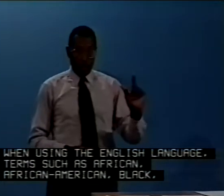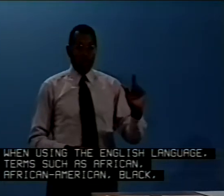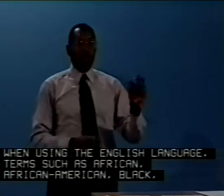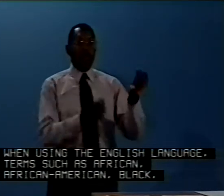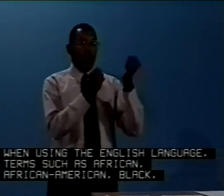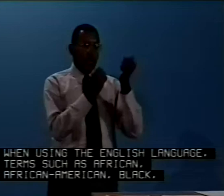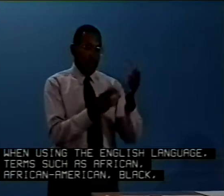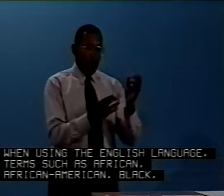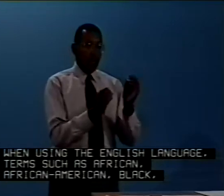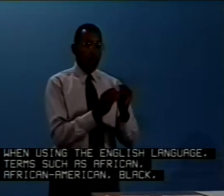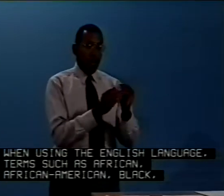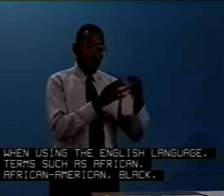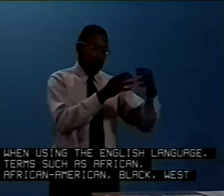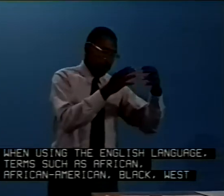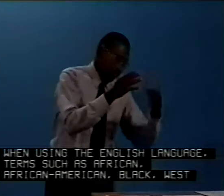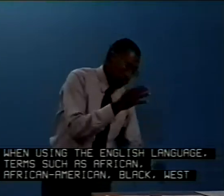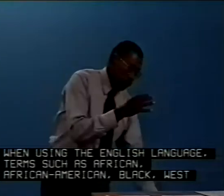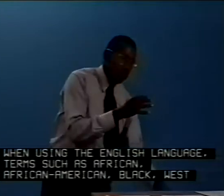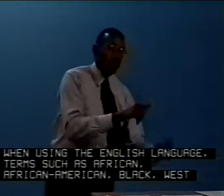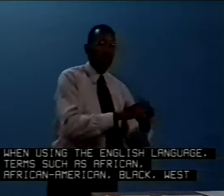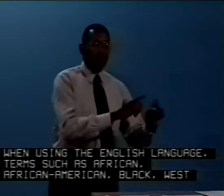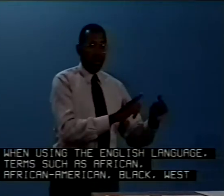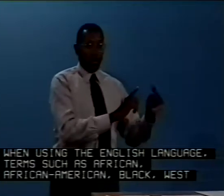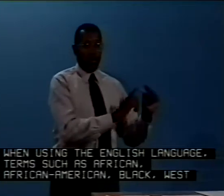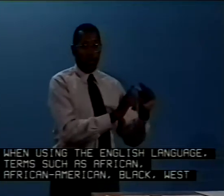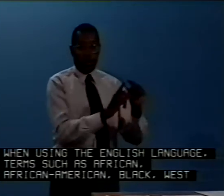biracial, and many other terms are used